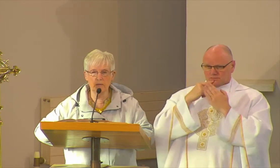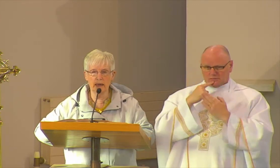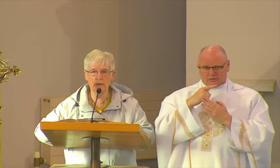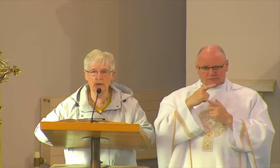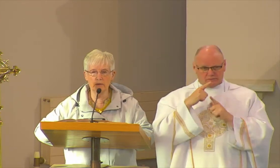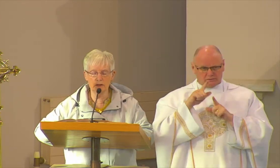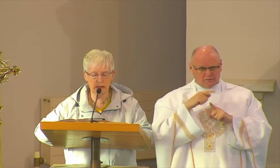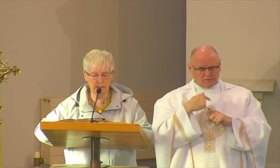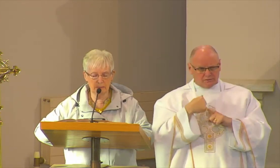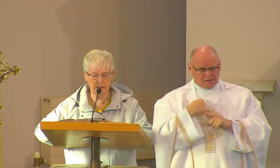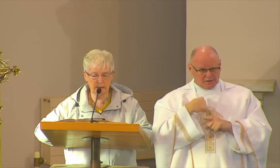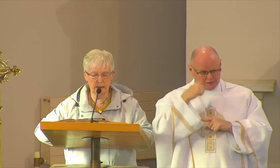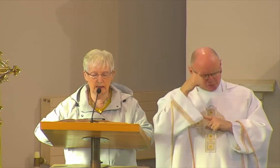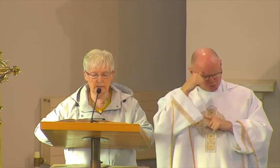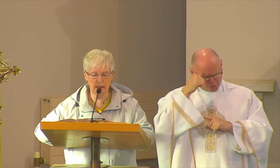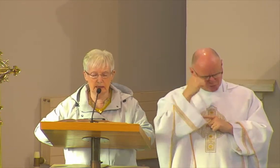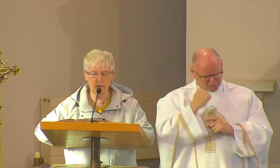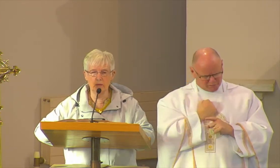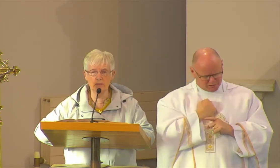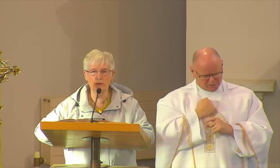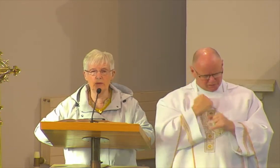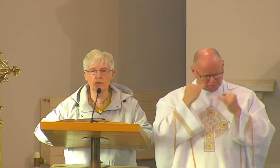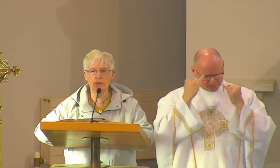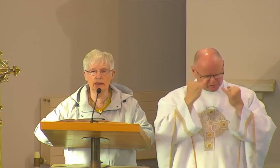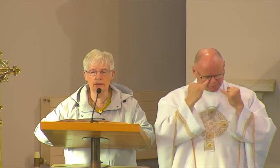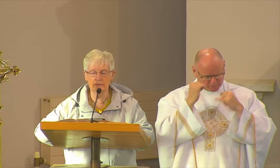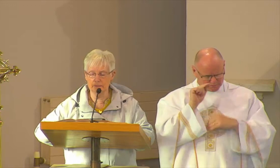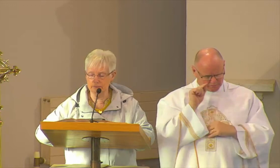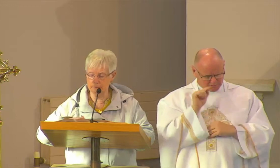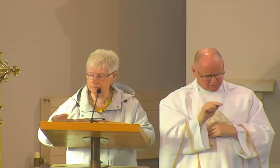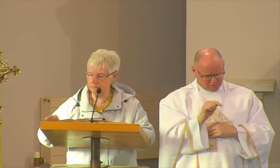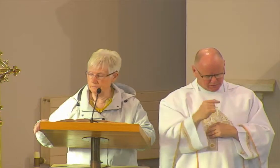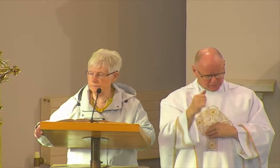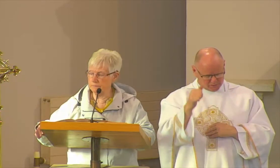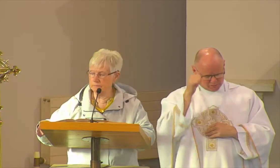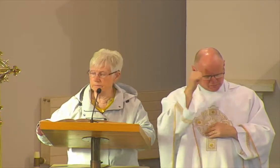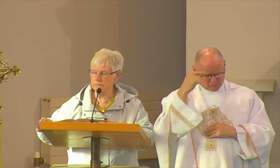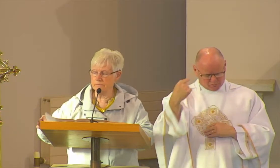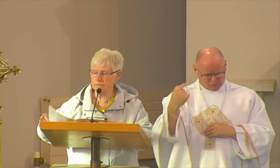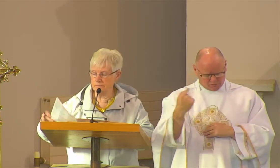own sheep, and my own know me.